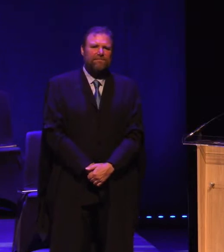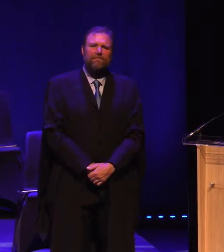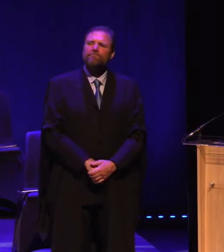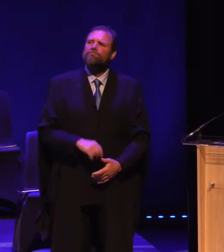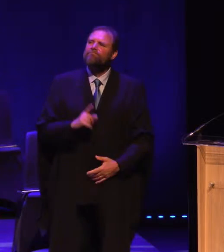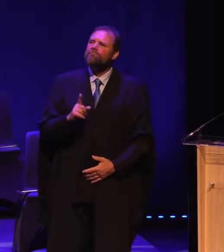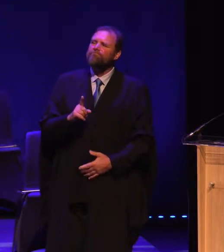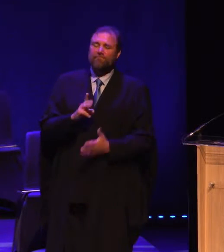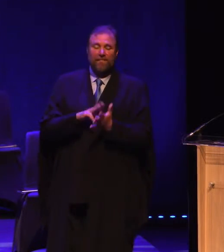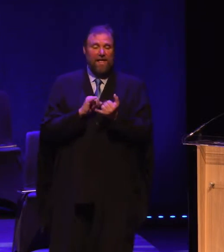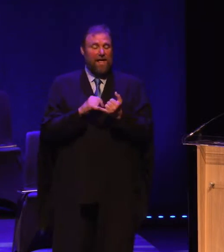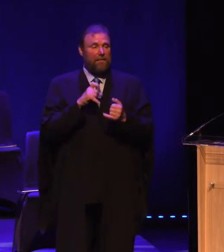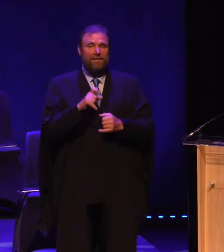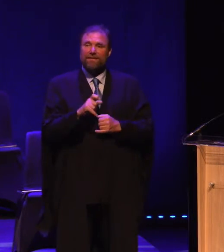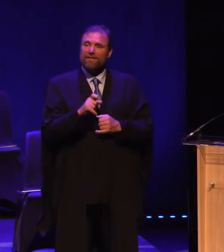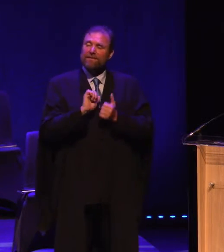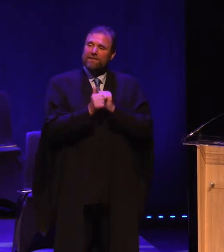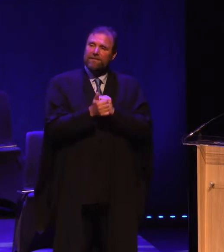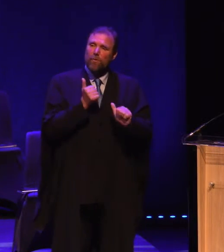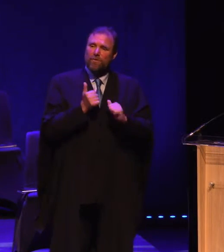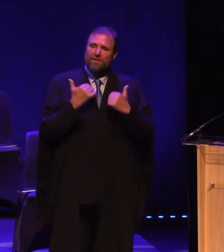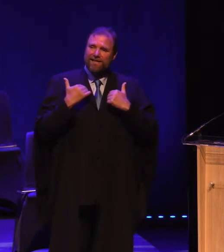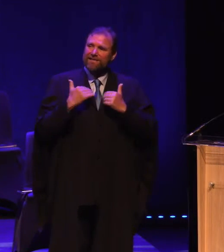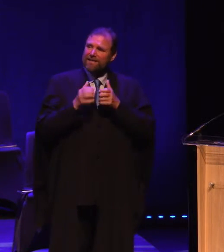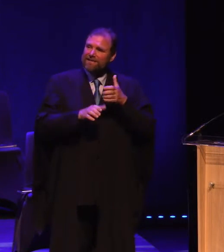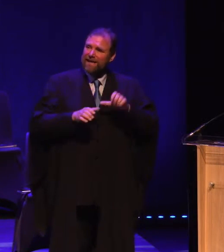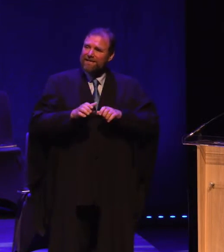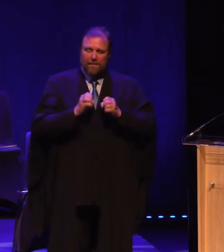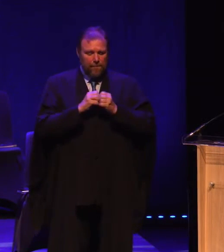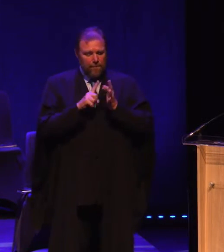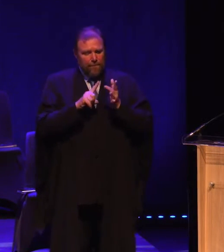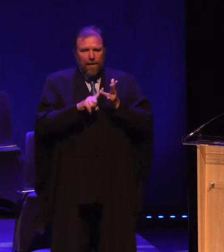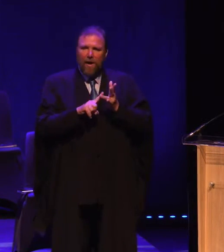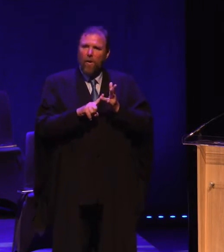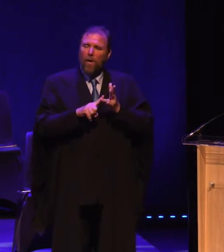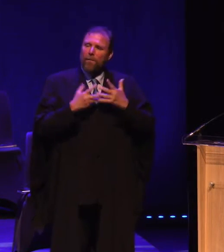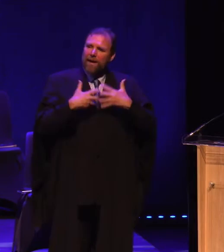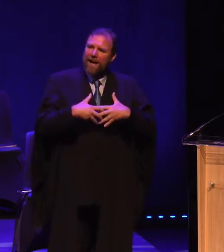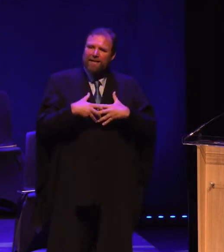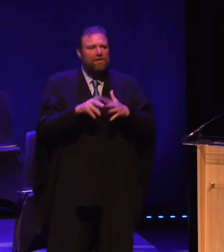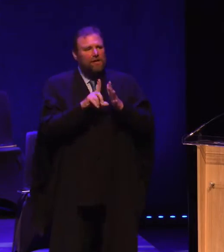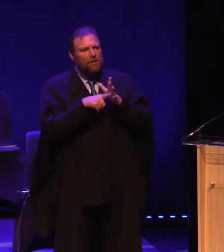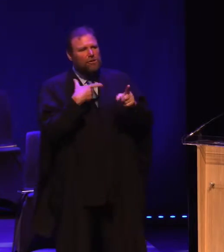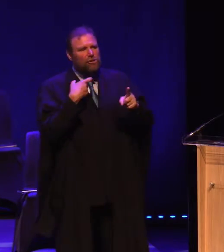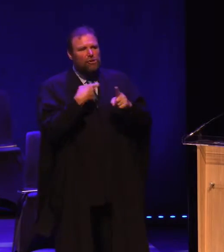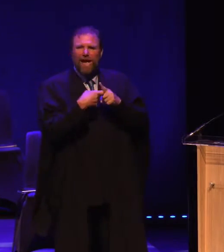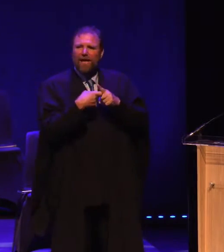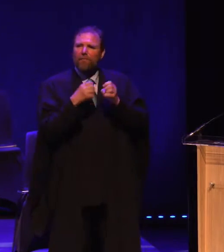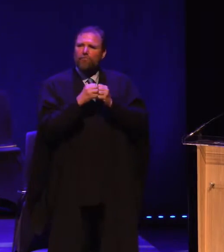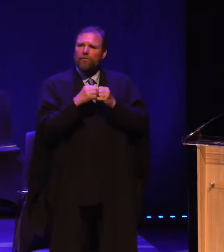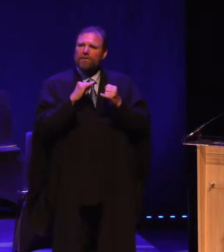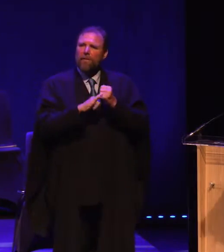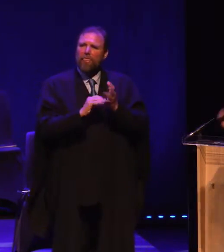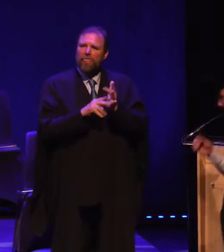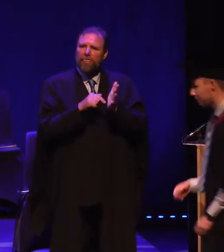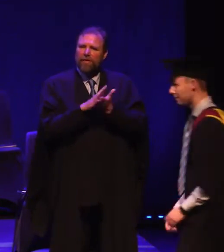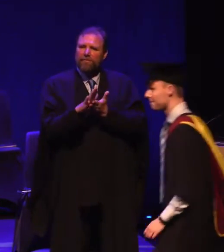And for the Master of Science in Sport and Exercise Science, Biomechanics, Jake Brooksmith.